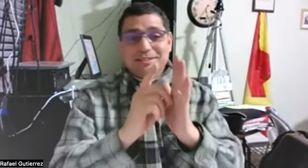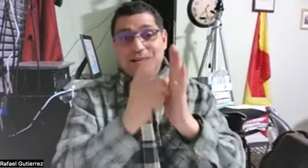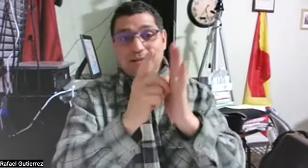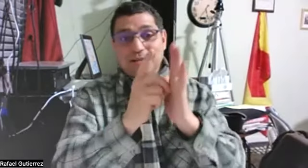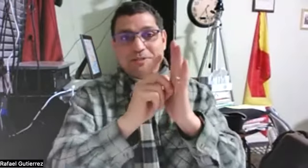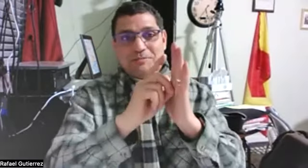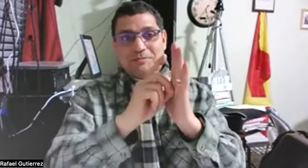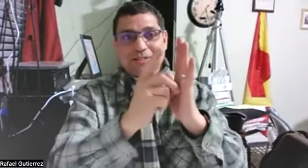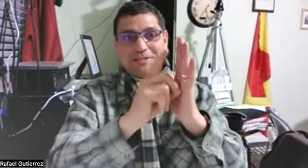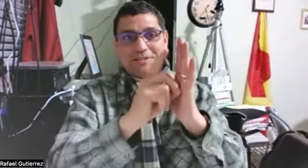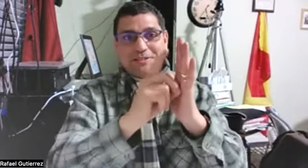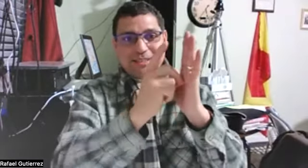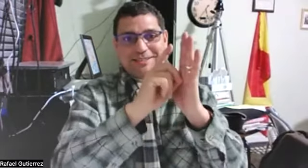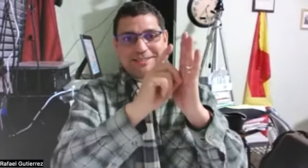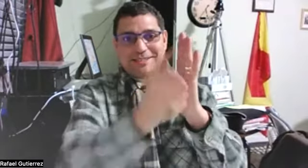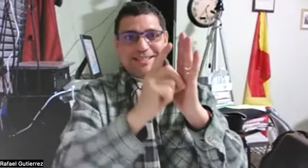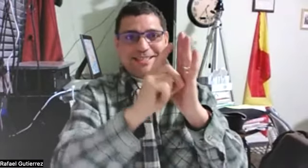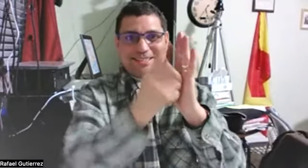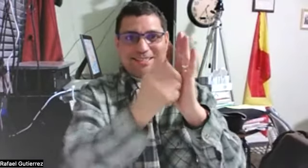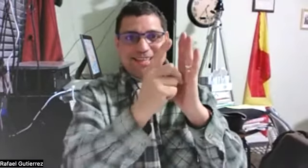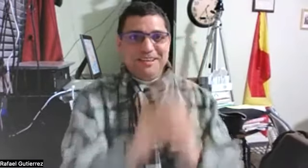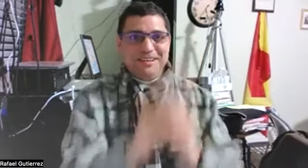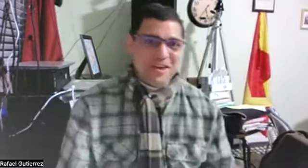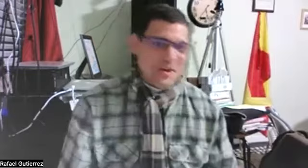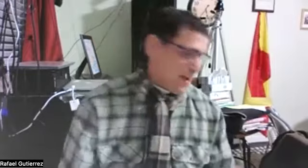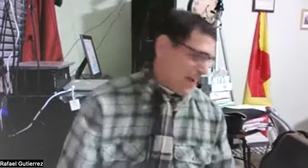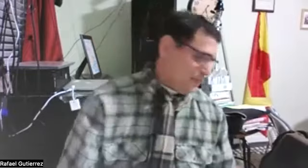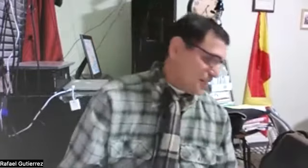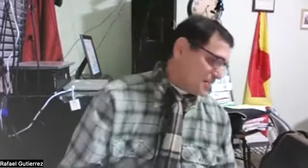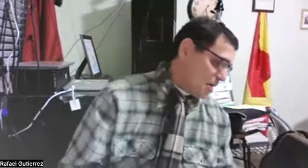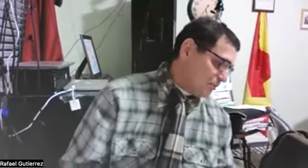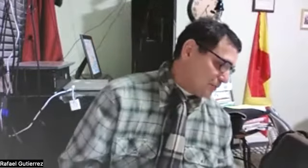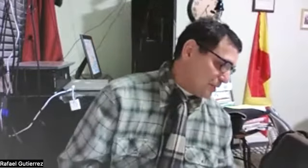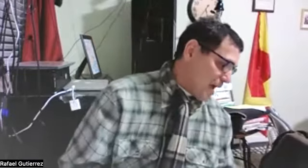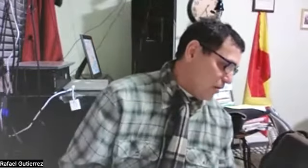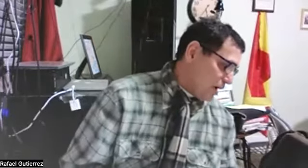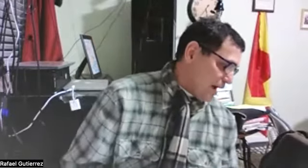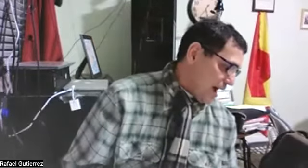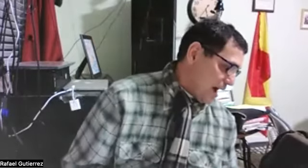Second will be faster, second. Okay, so now